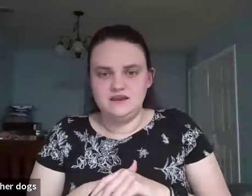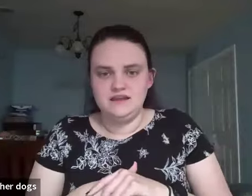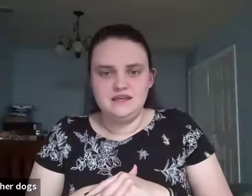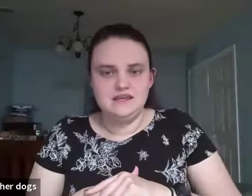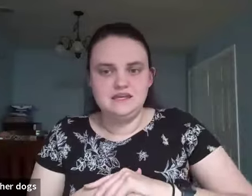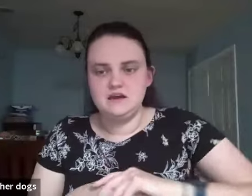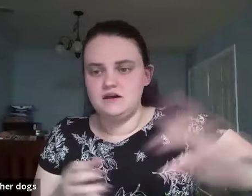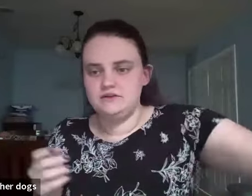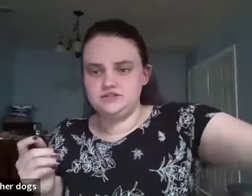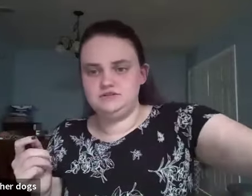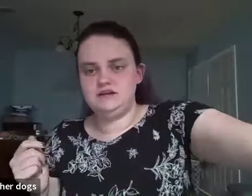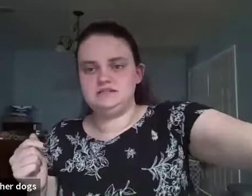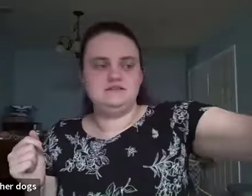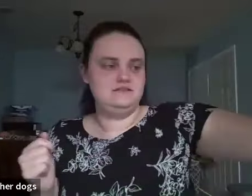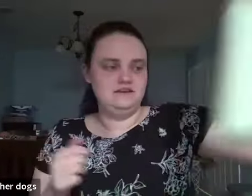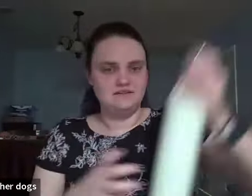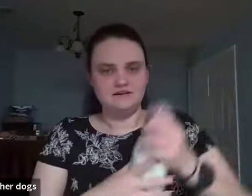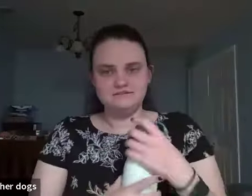Okay. Any others you guys can think of?